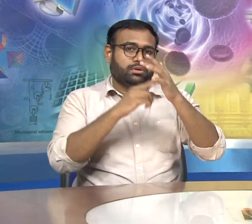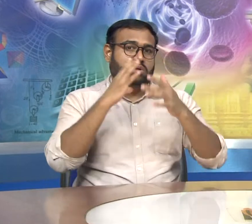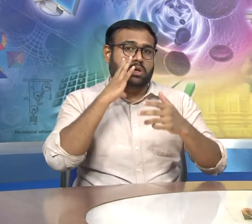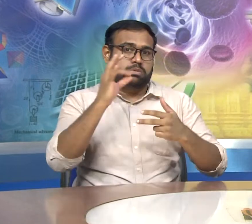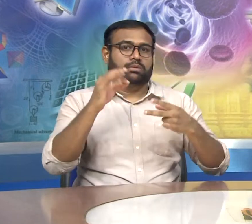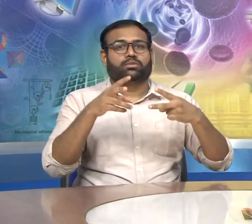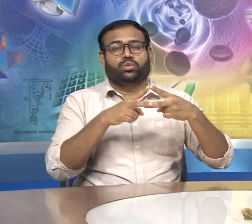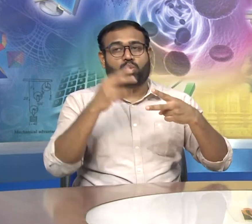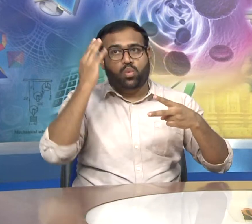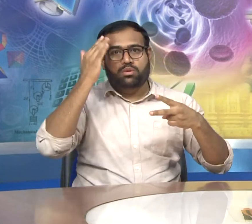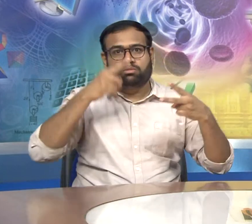service.